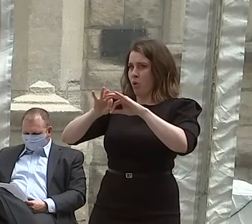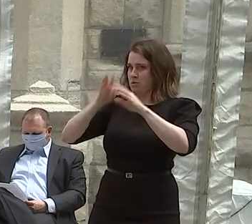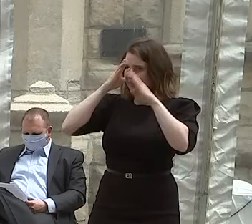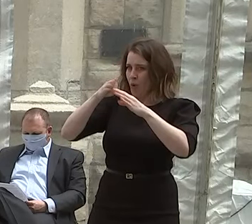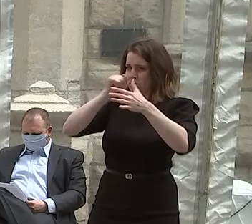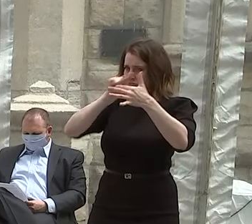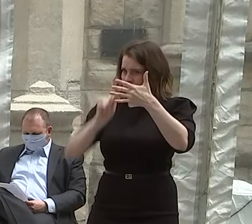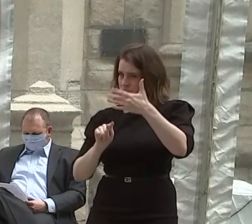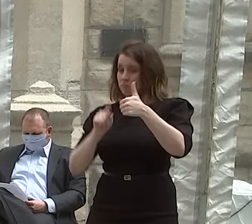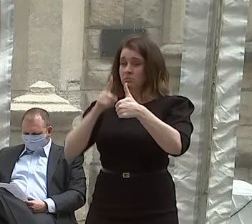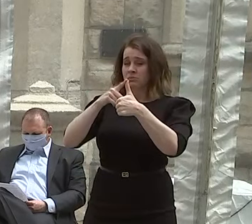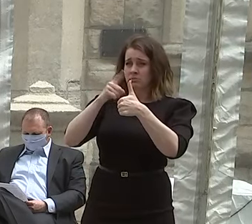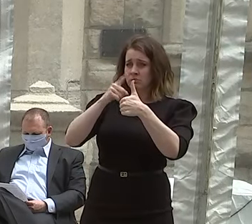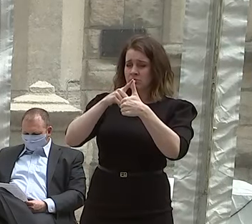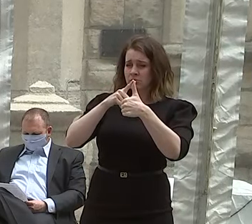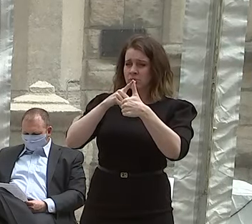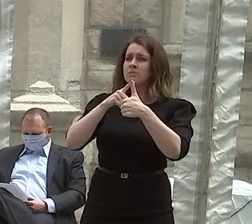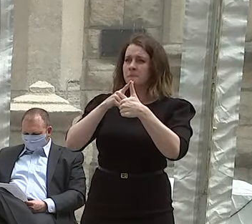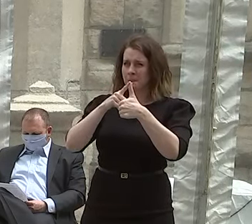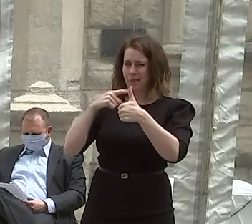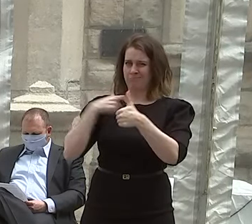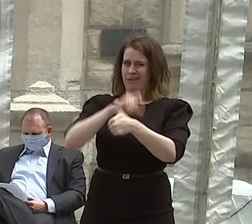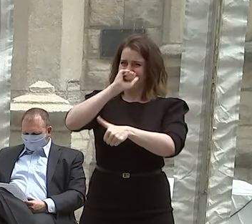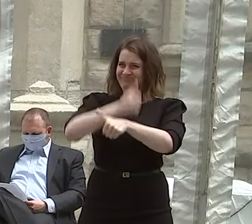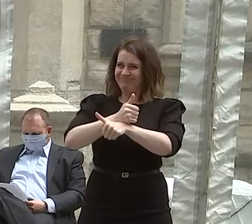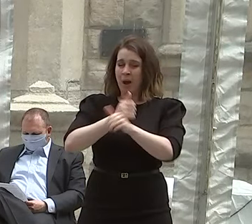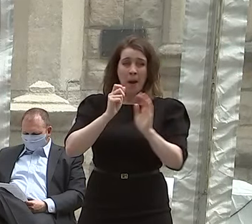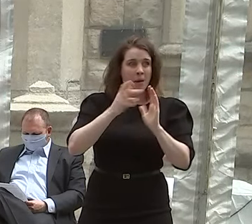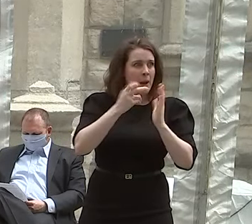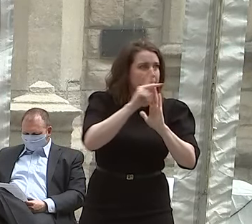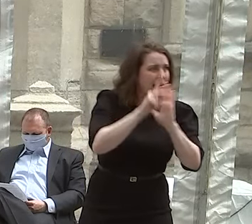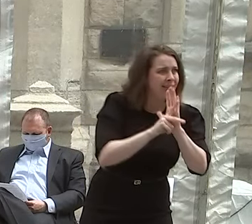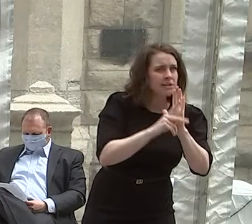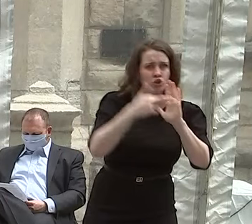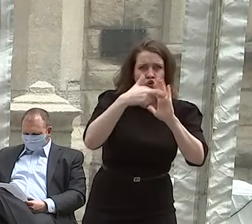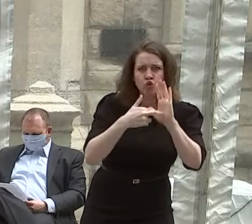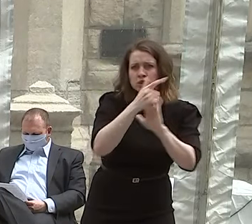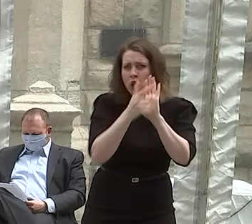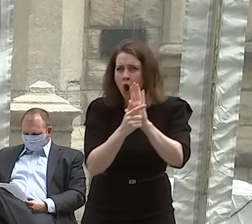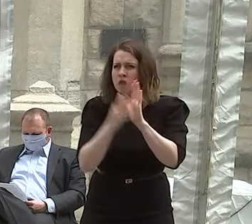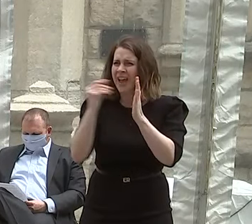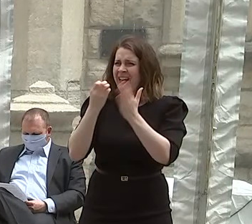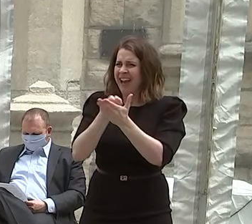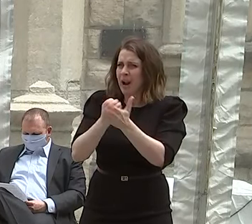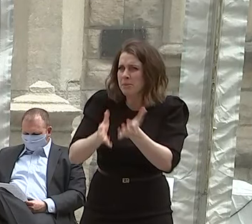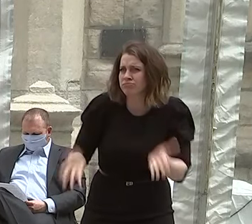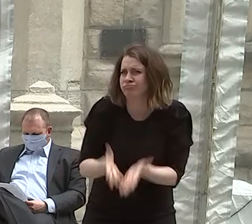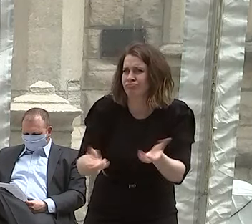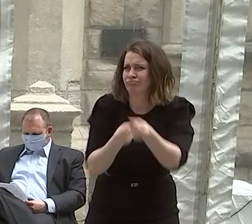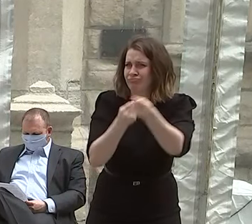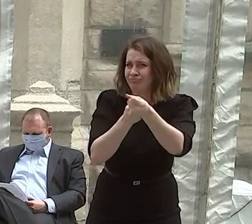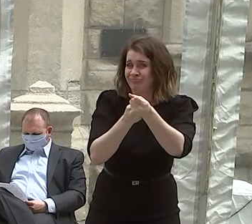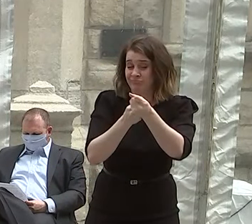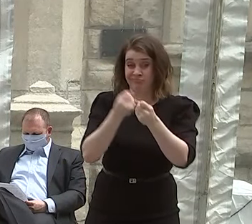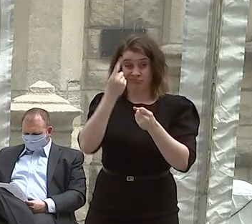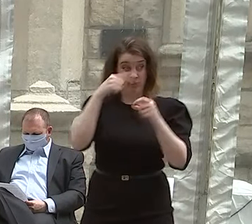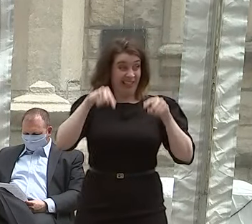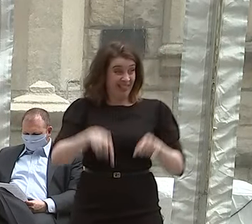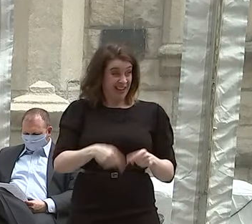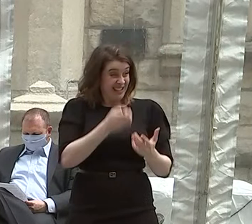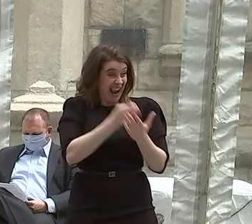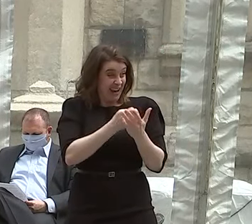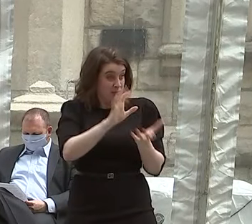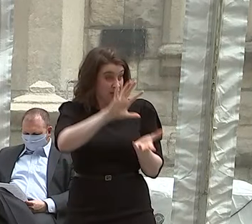areas. First, policy and economic stimulus. Addressing the economic impact of this crisis will be led